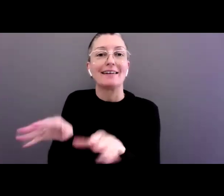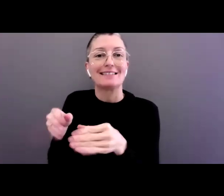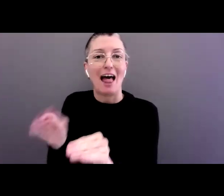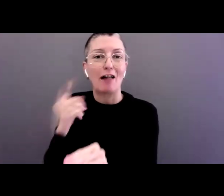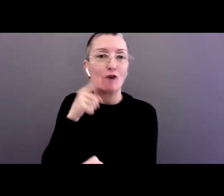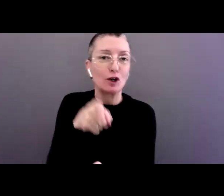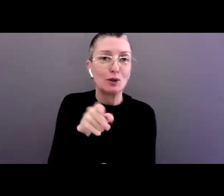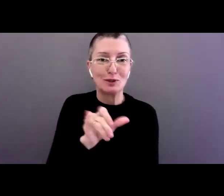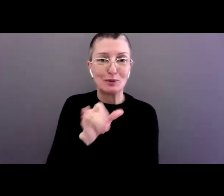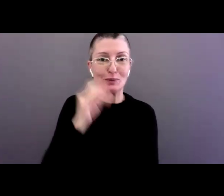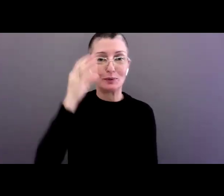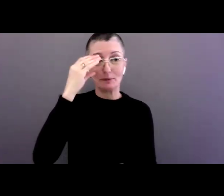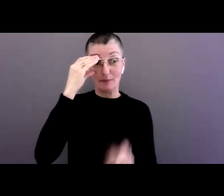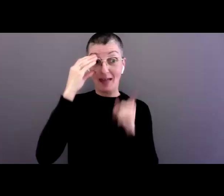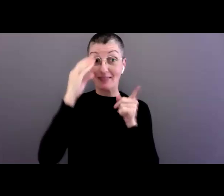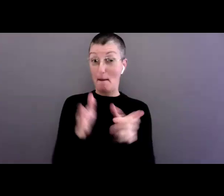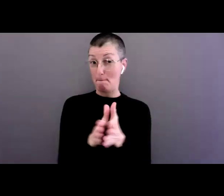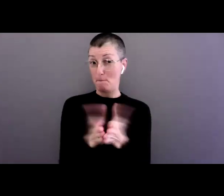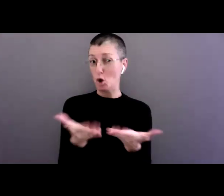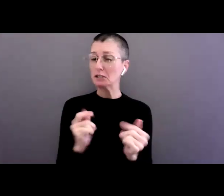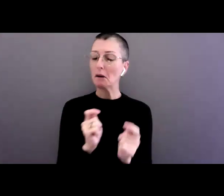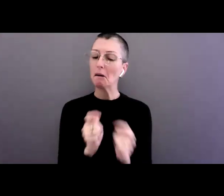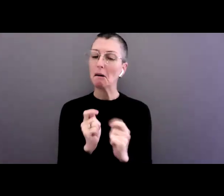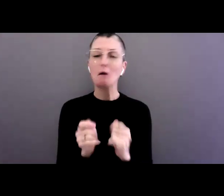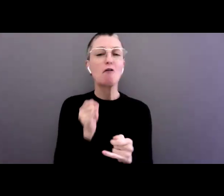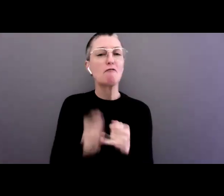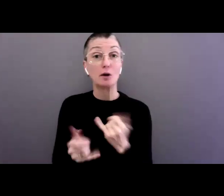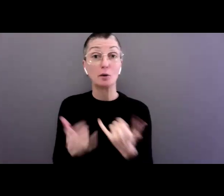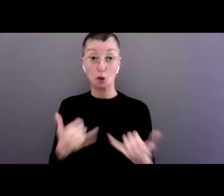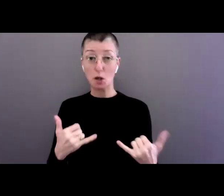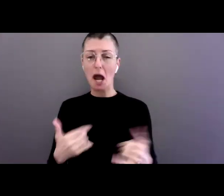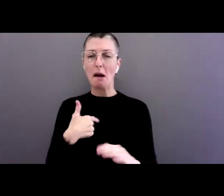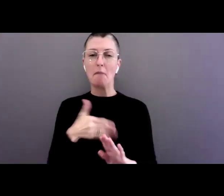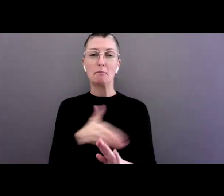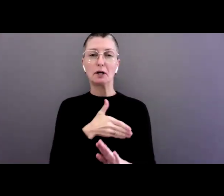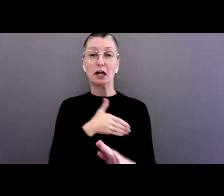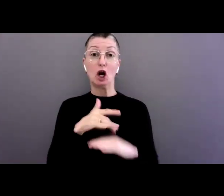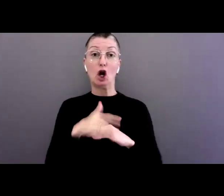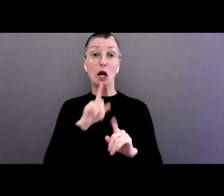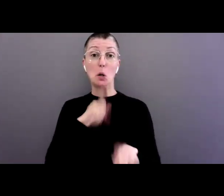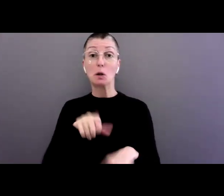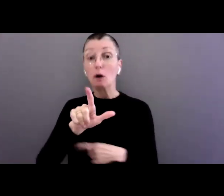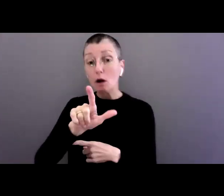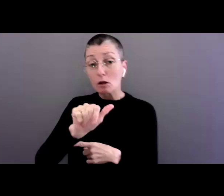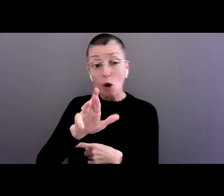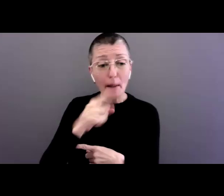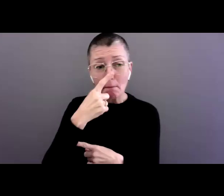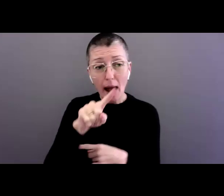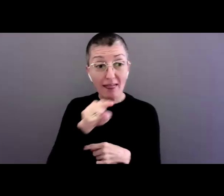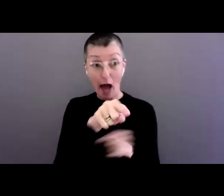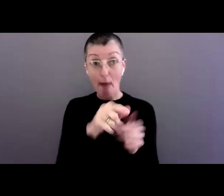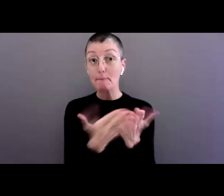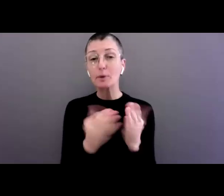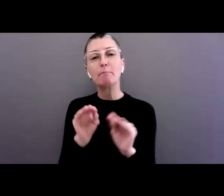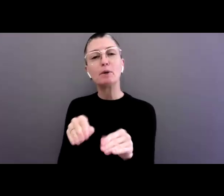is still being finalized. So we're doing pre-orders today. Laura, if you don't mind putting the link to this book in